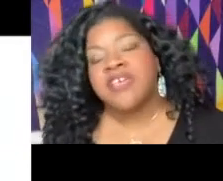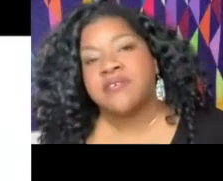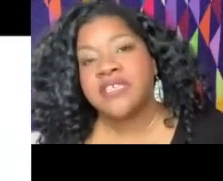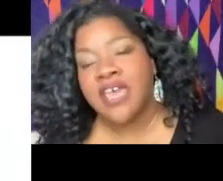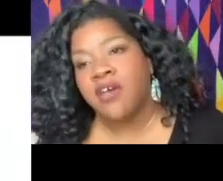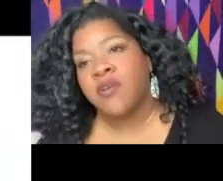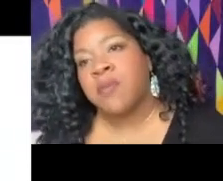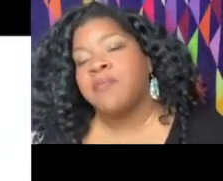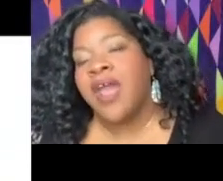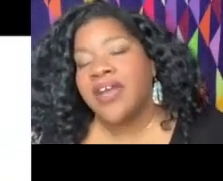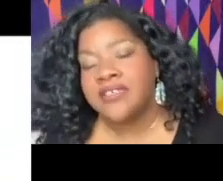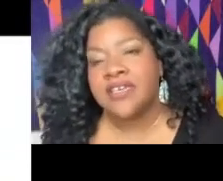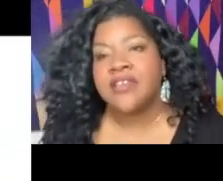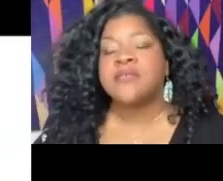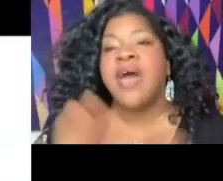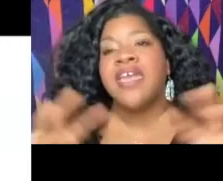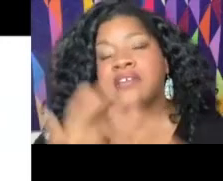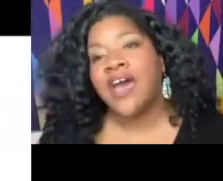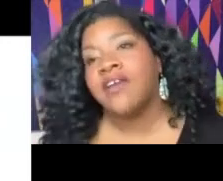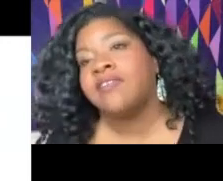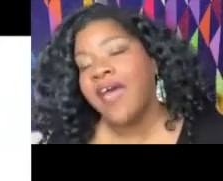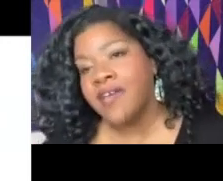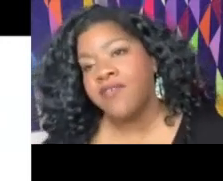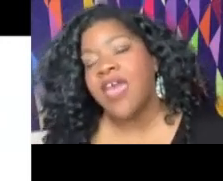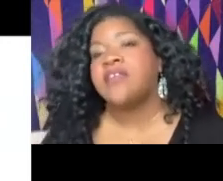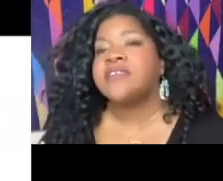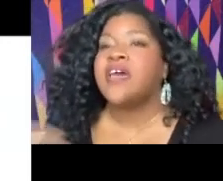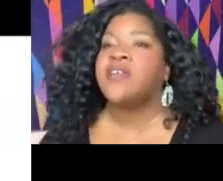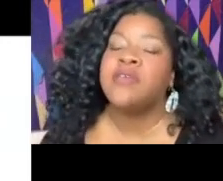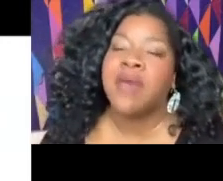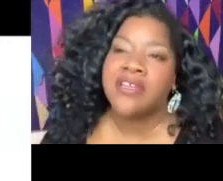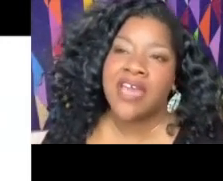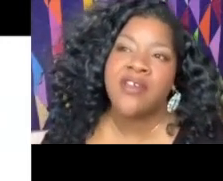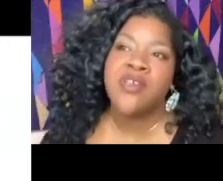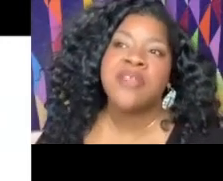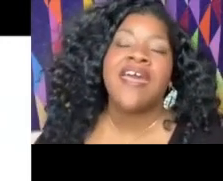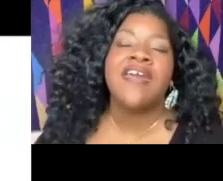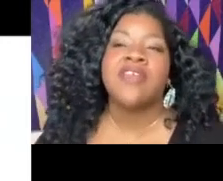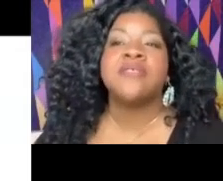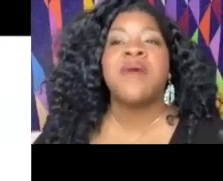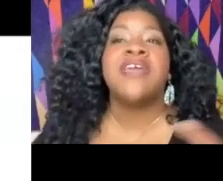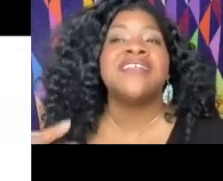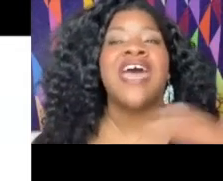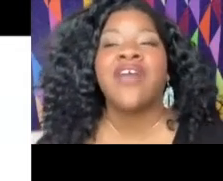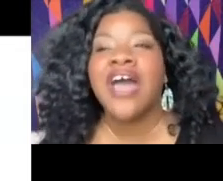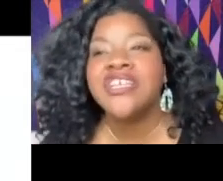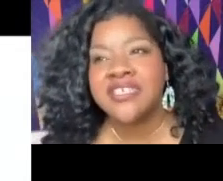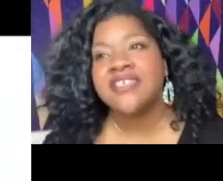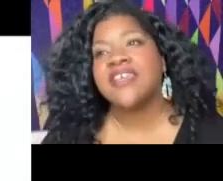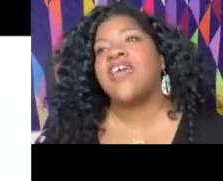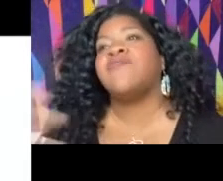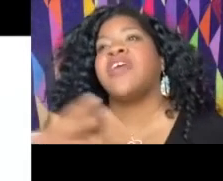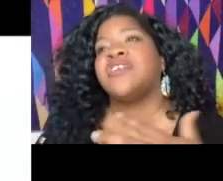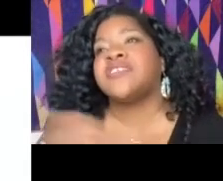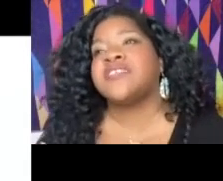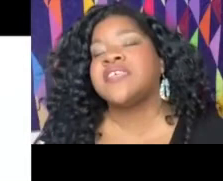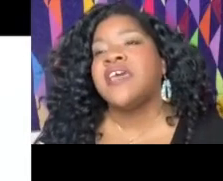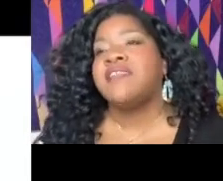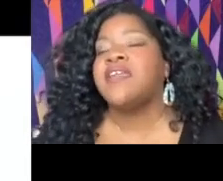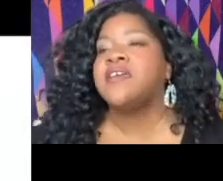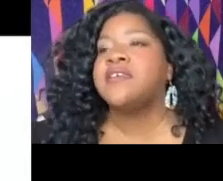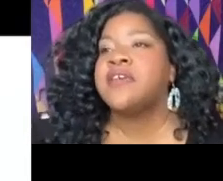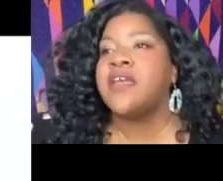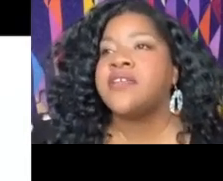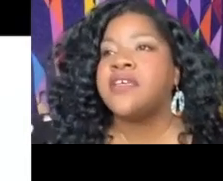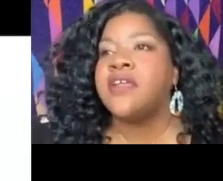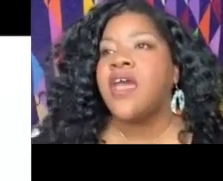largest place of scale for my practice, it is my entire life. And it is not only my entire human life, it is my entire consciousness and every consciousness